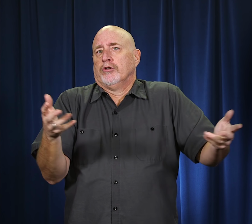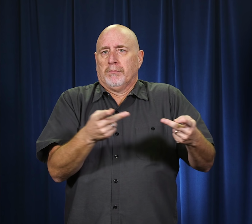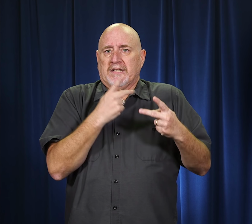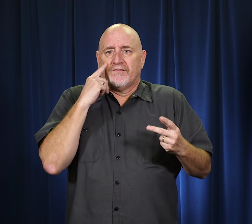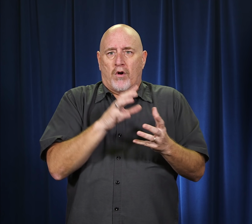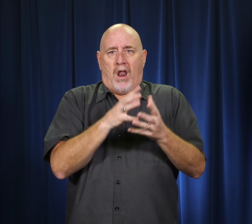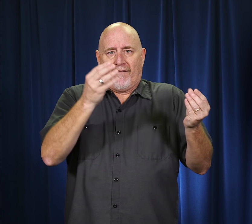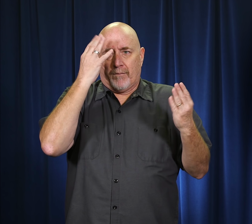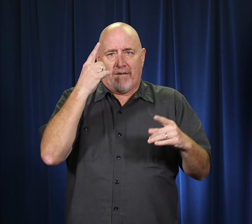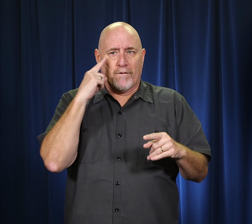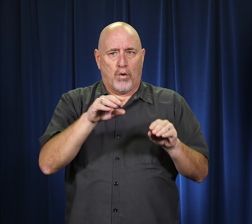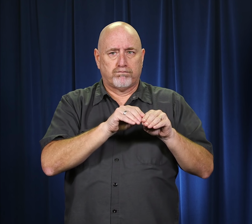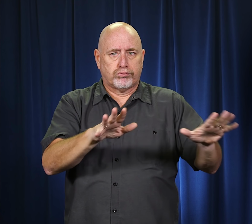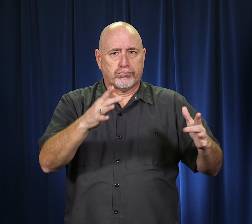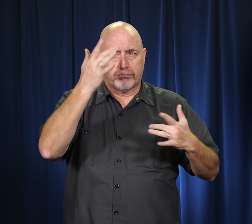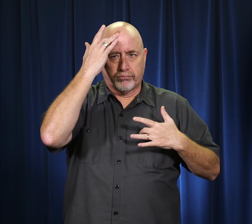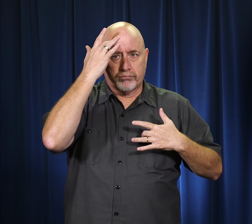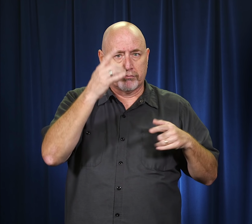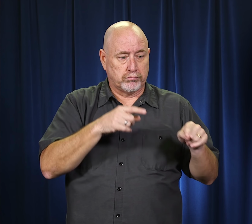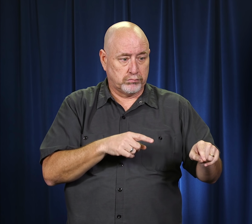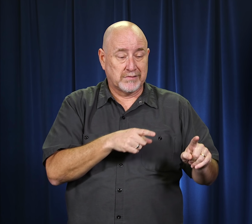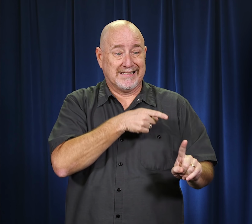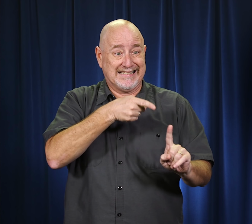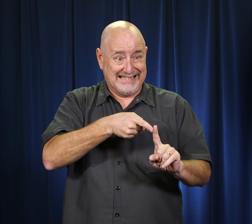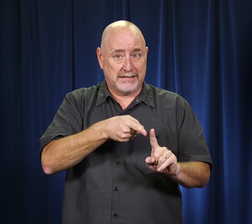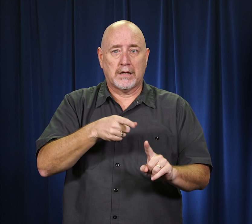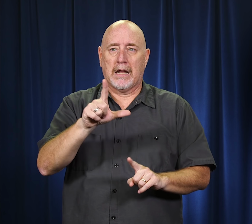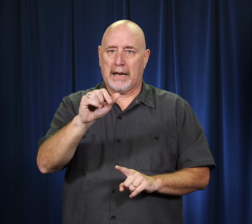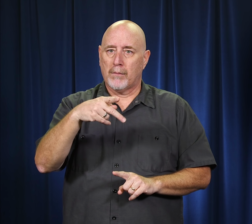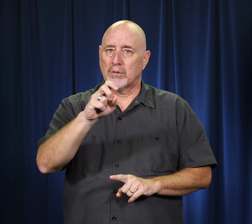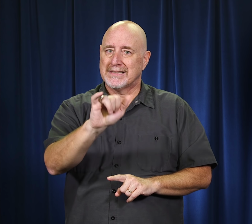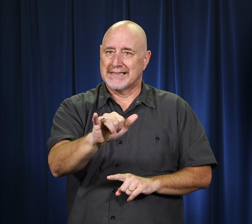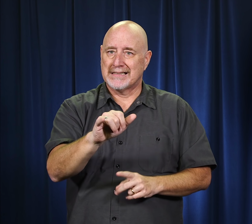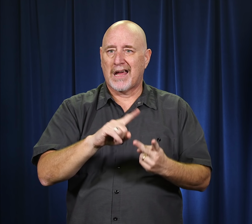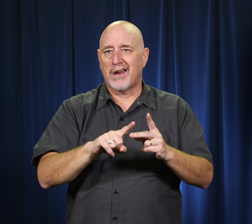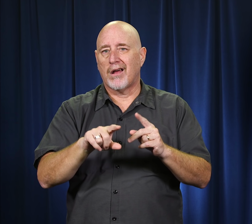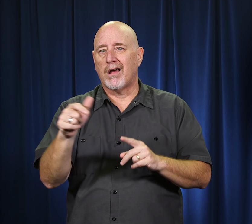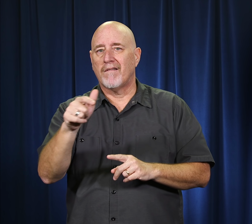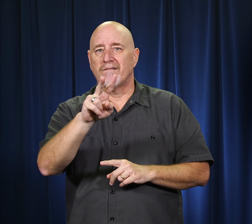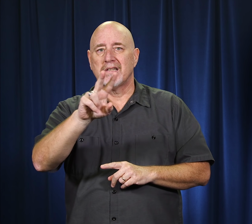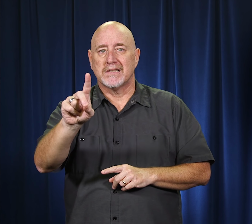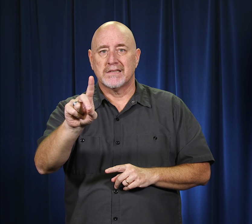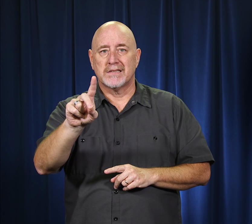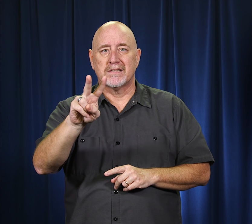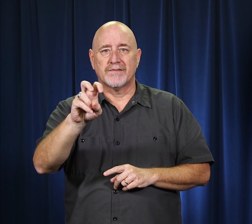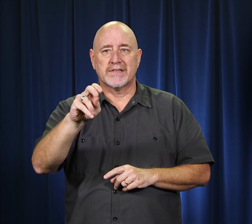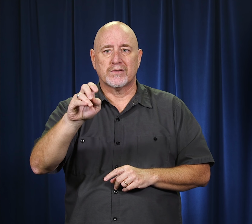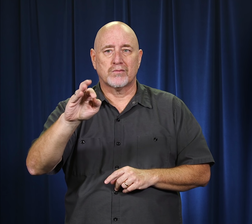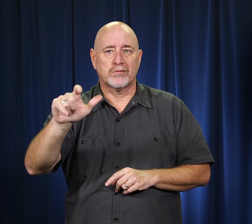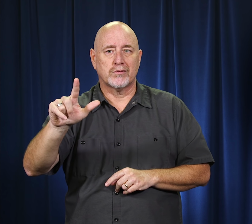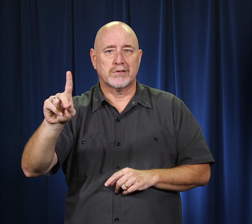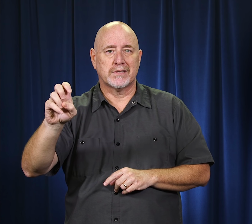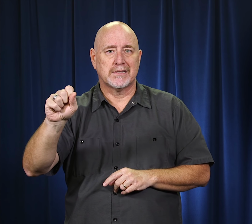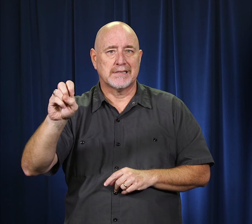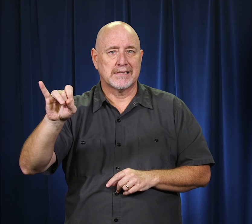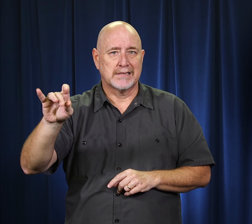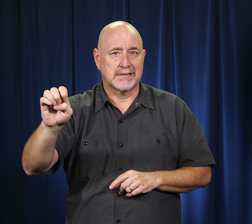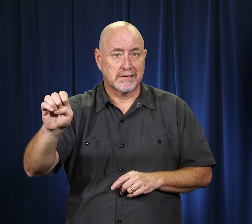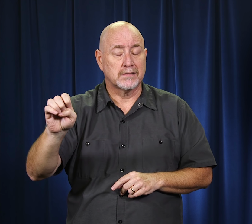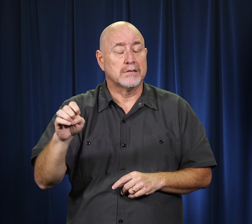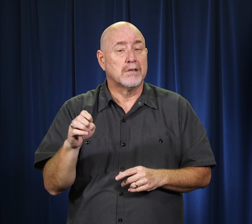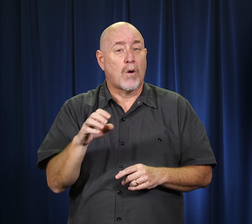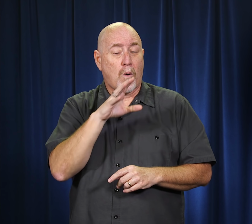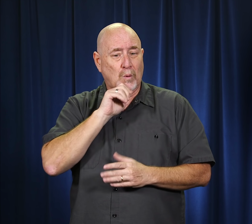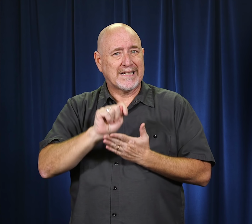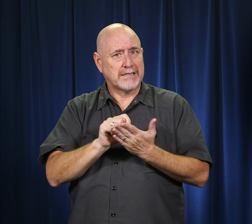for contagionist sentiment, especially in regard to leprosy and venereal disease. Now, here again,